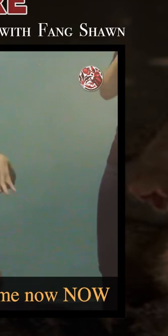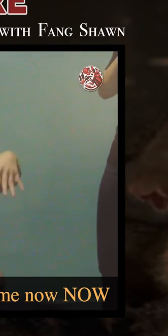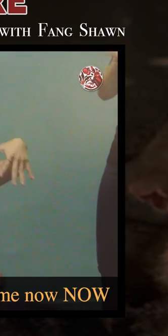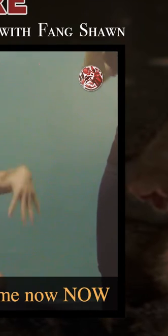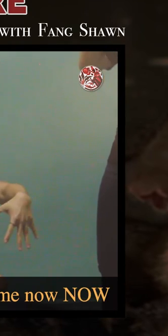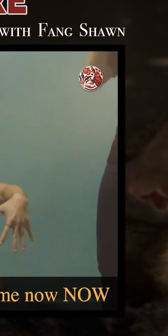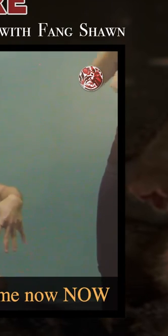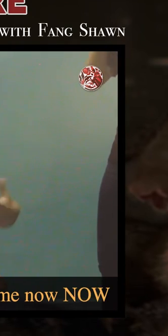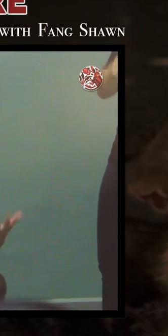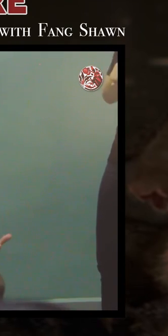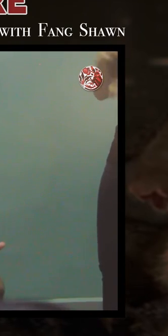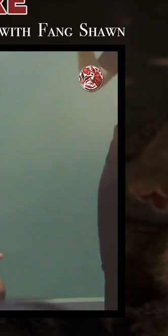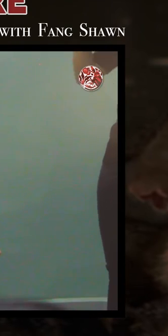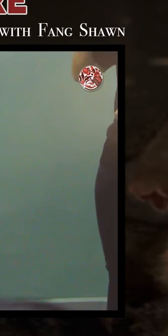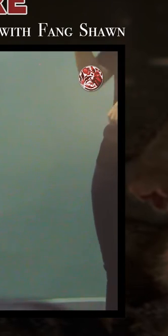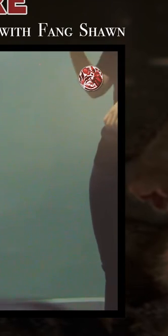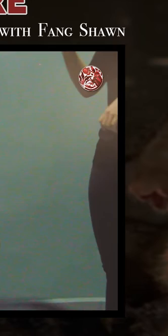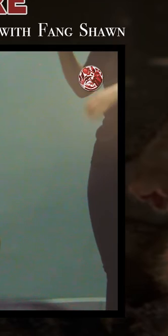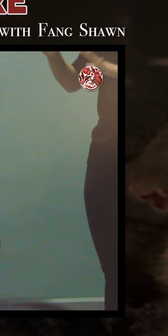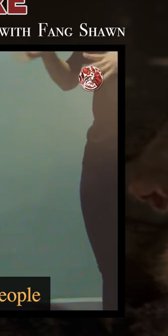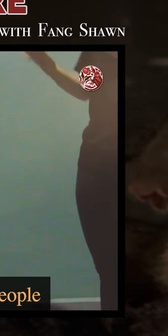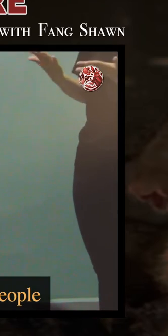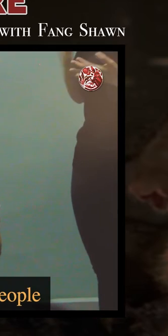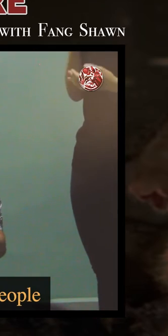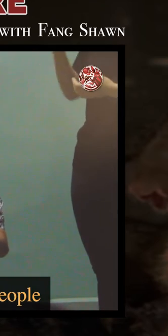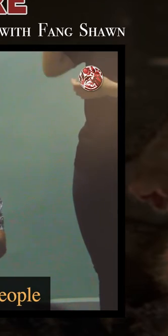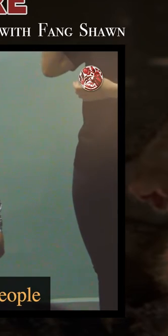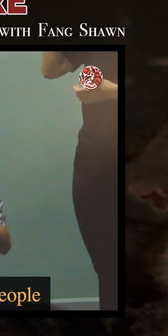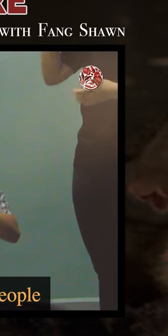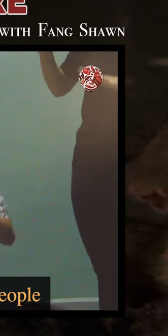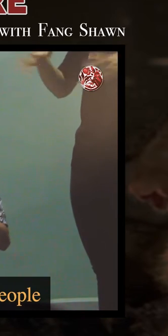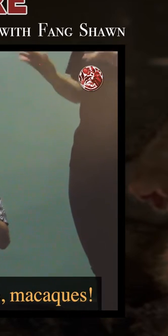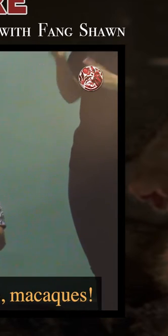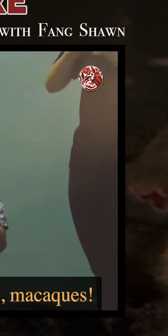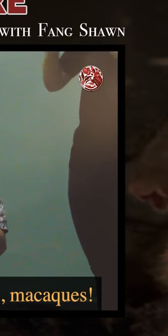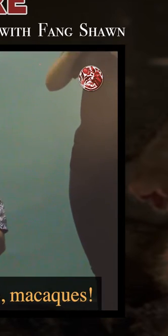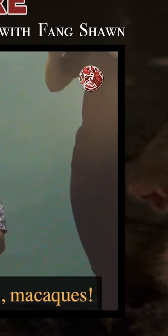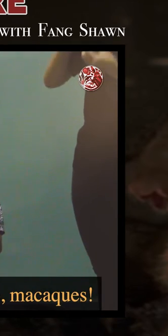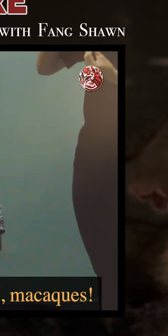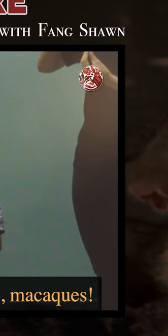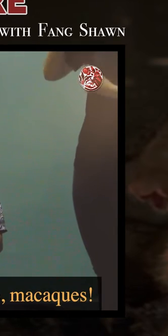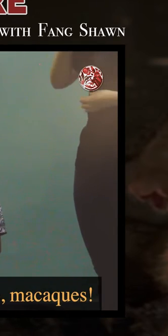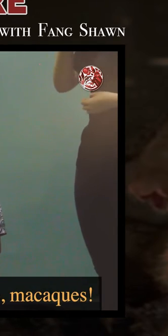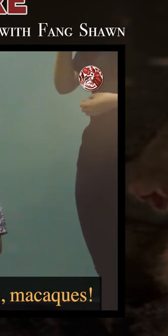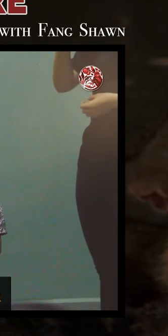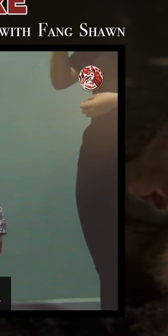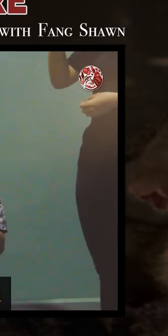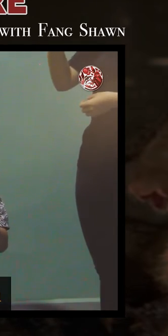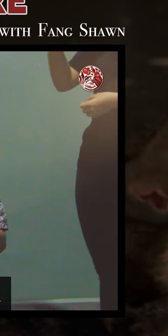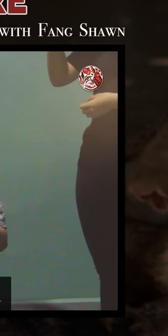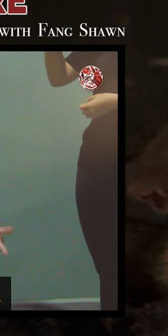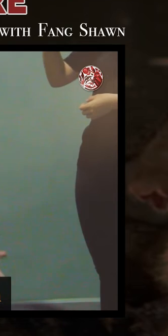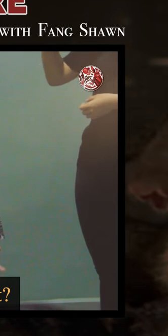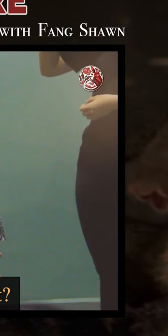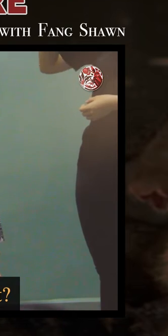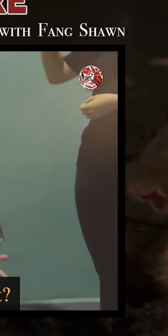go home now, sure. But I think we kind of need to teach people on the do's and don'ts on, for example, macaques, right? How do we